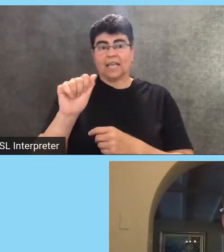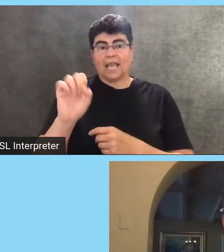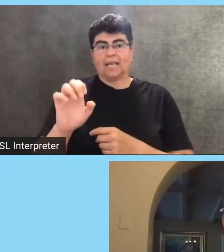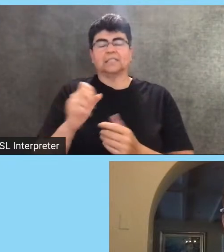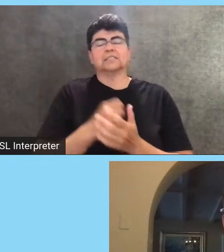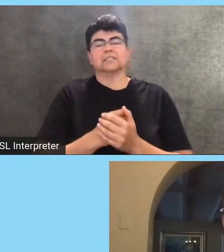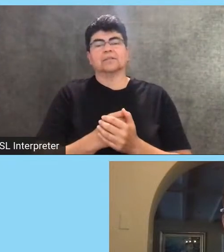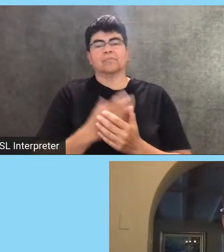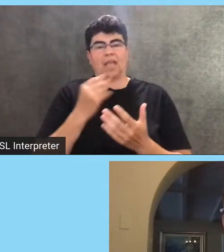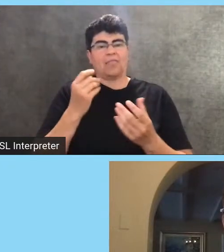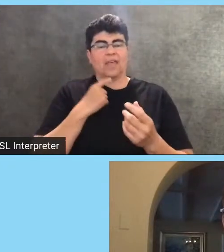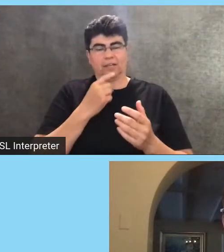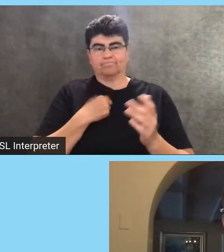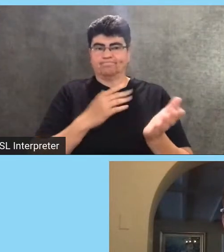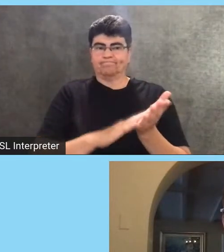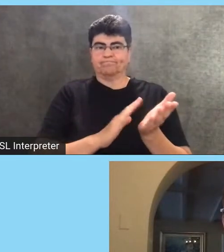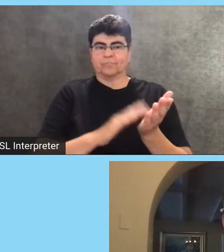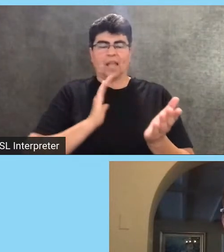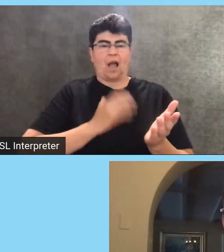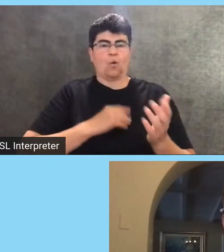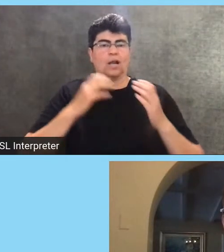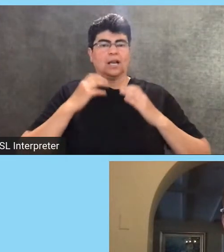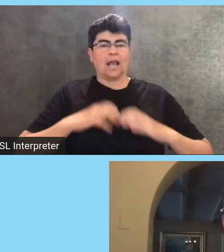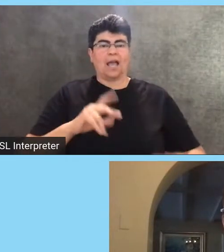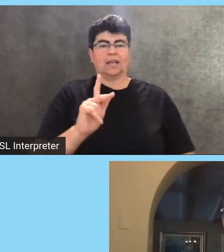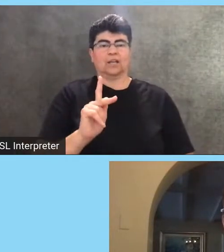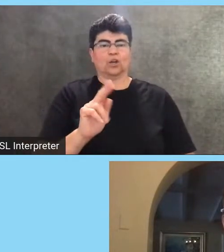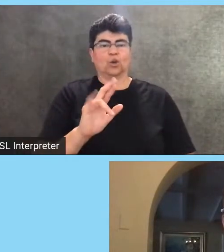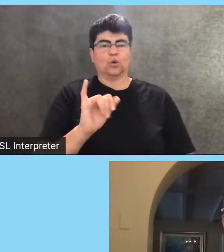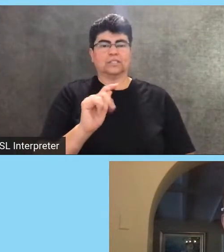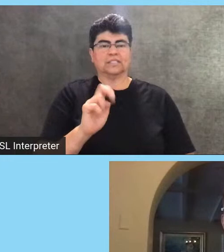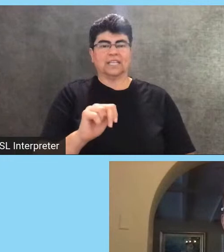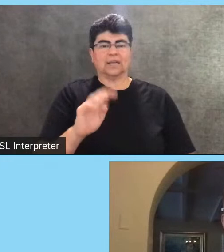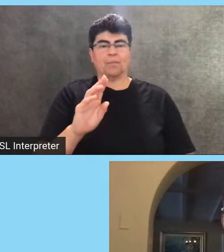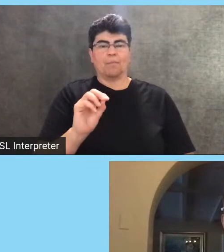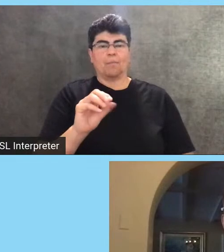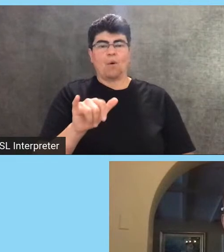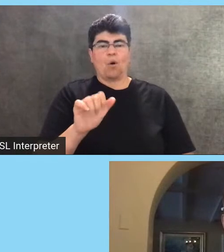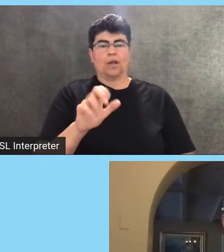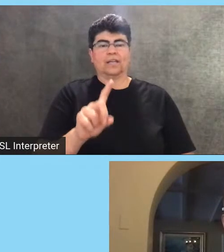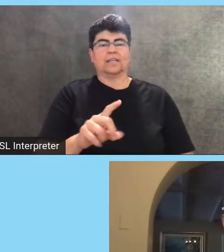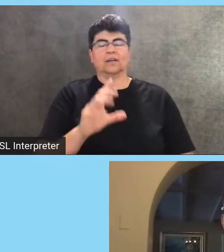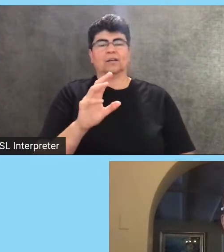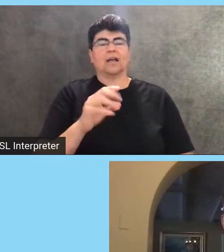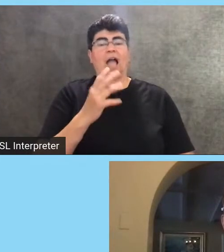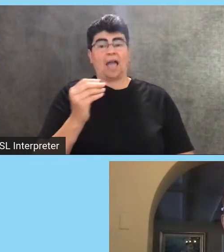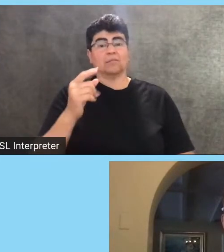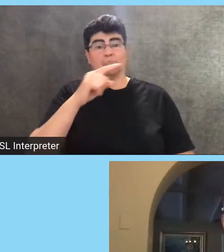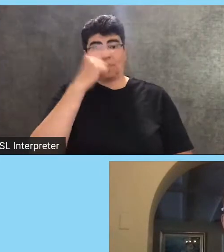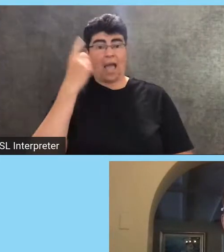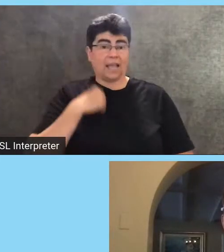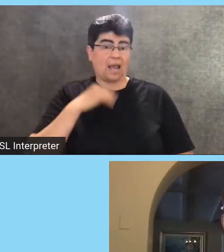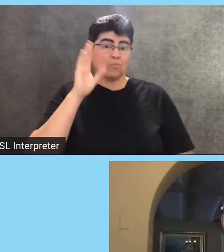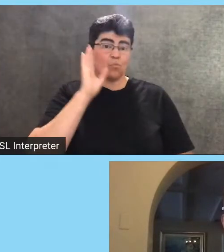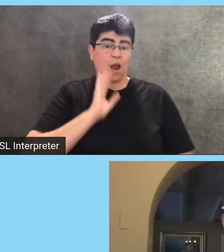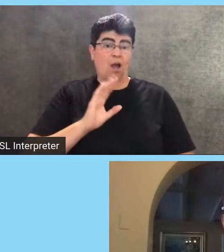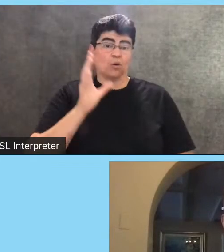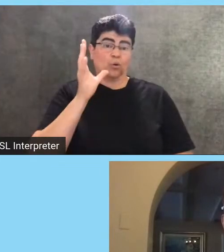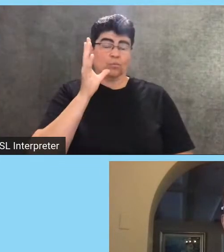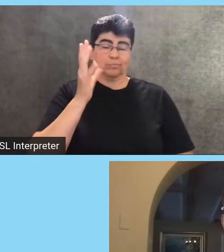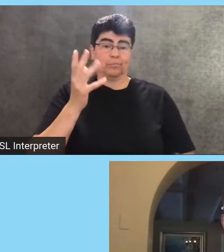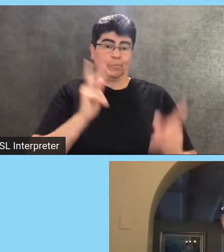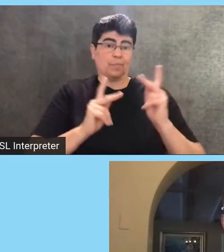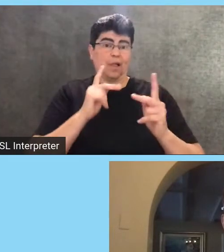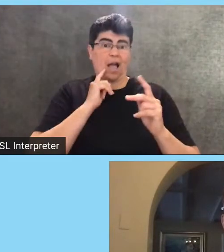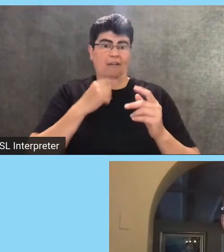again, shout out to our client, Kristen Wood. And as we all know, Black and brown women have led this movement, and that's why we're here. They're